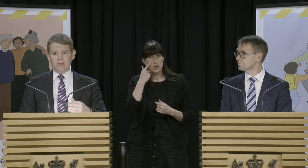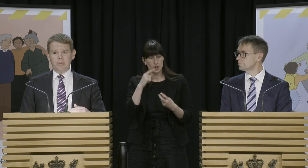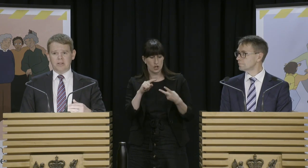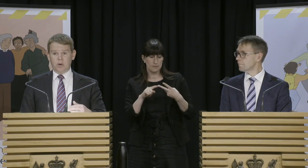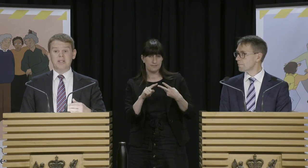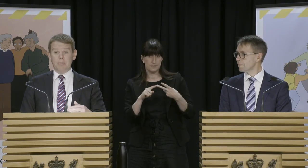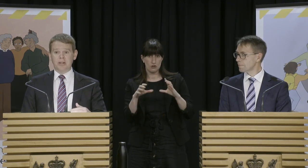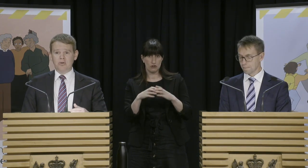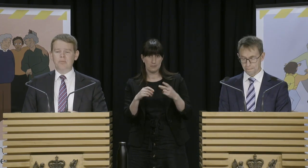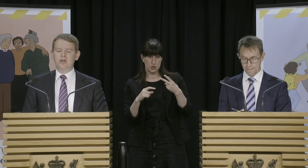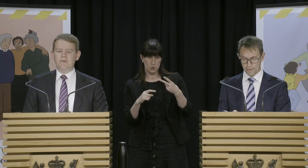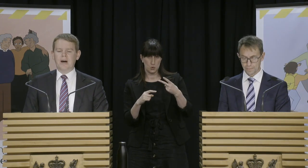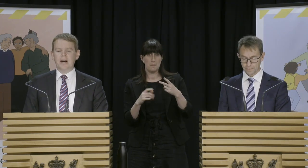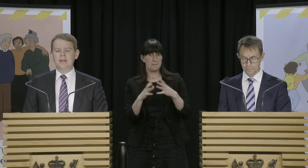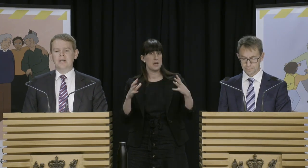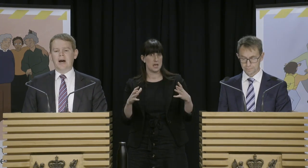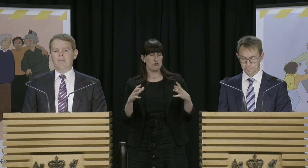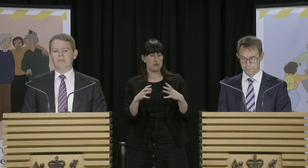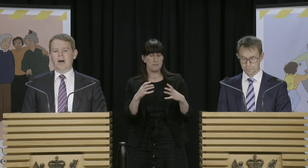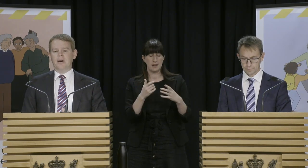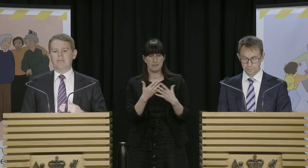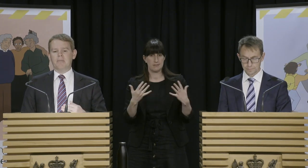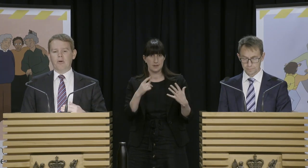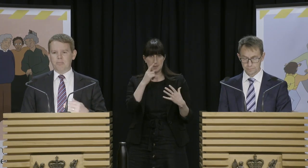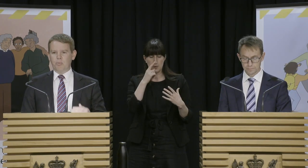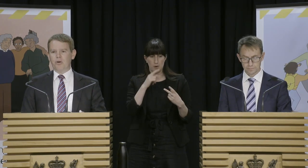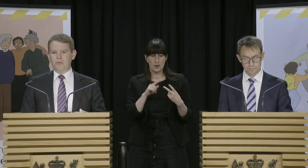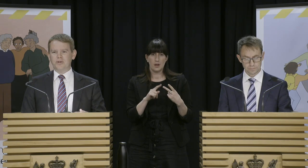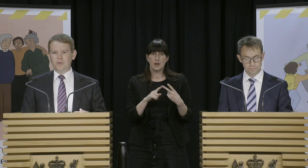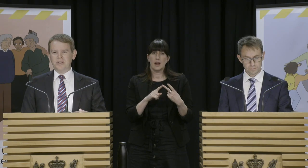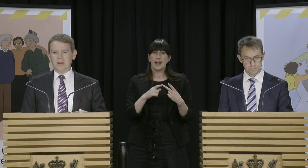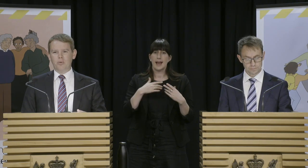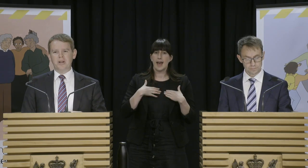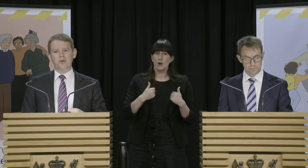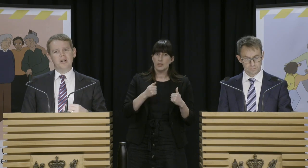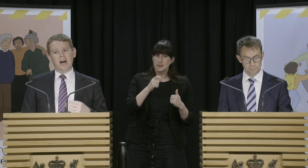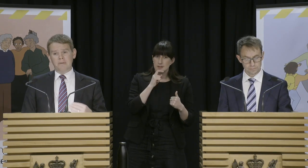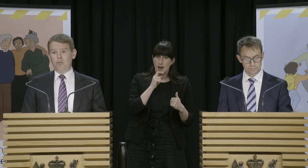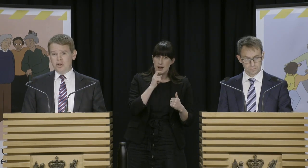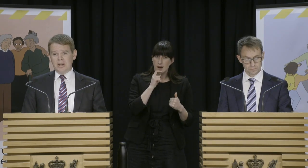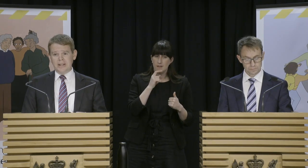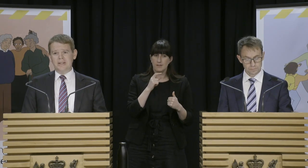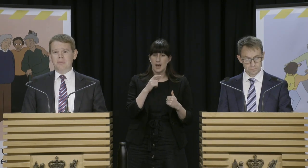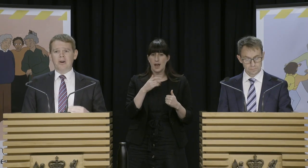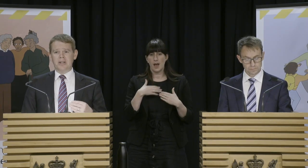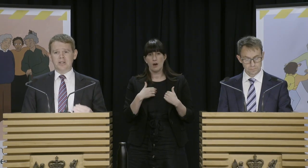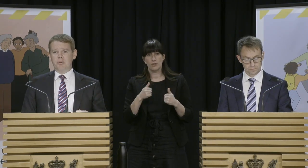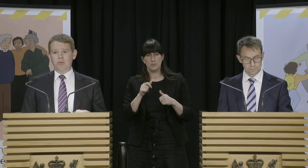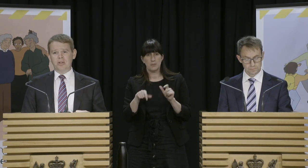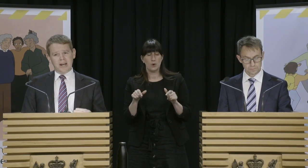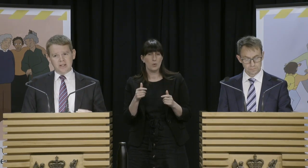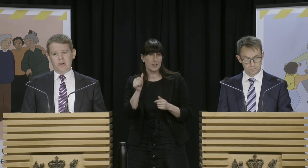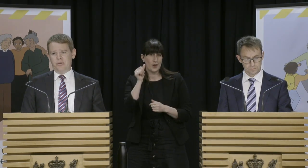biggest group so far, our health workforce, for example, we know, unfortunately, Māori